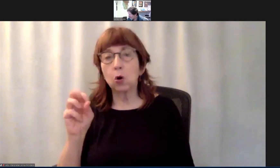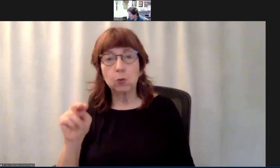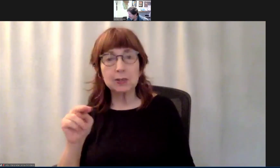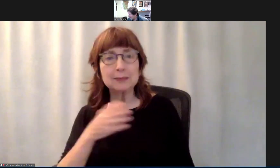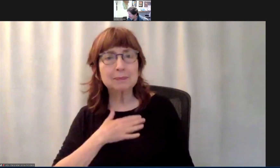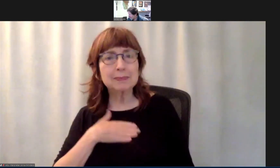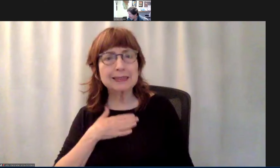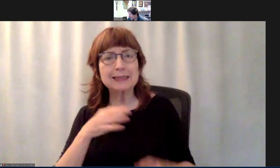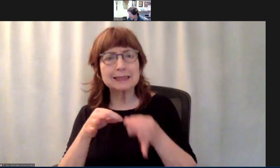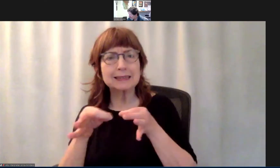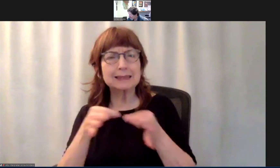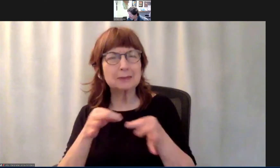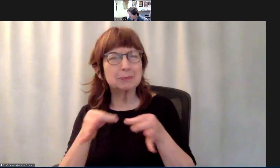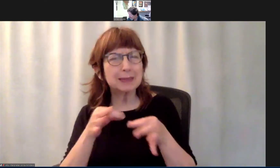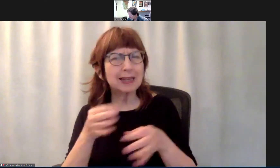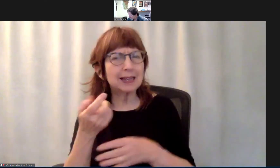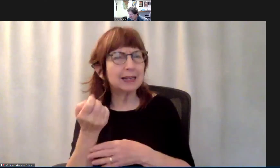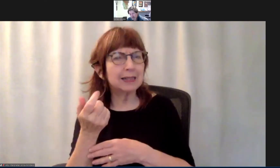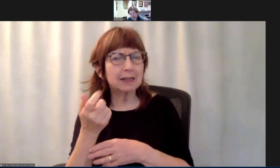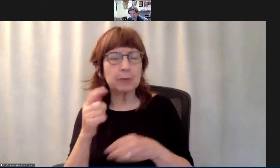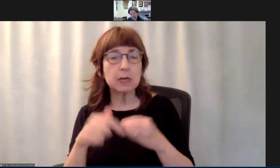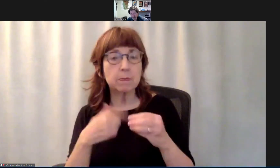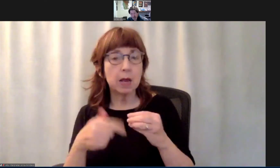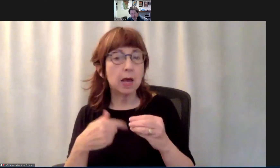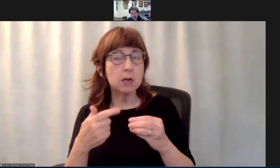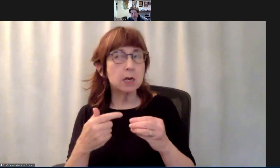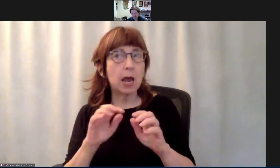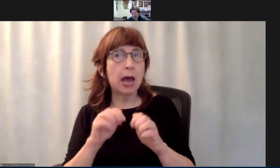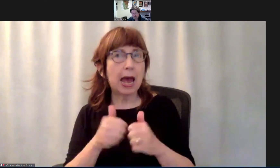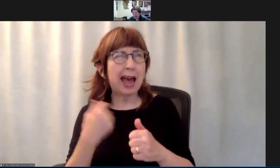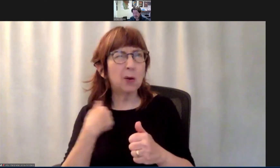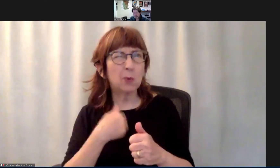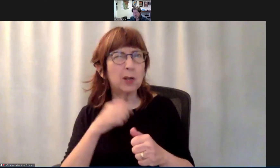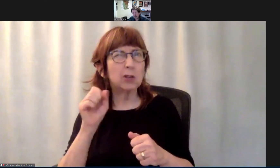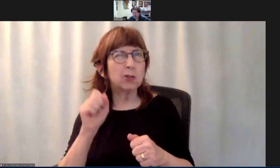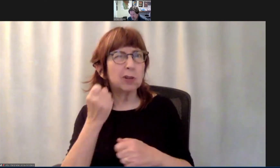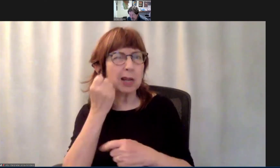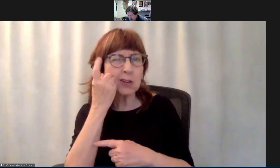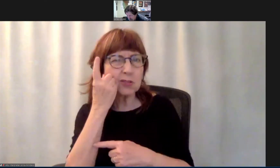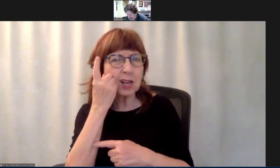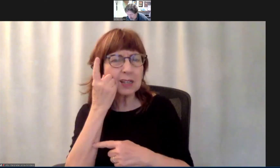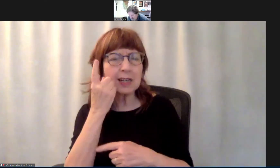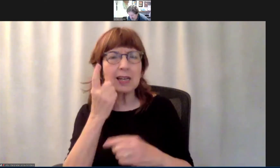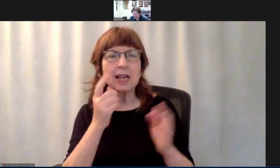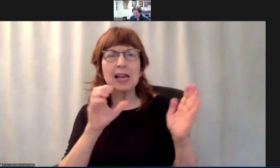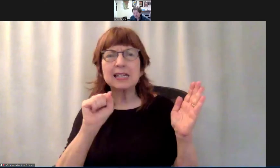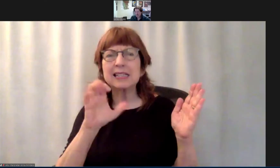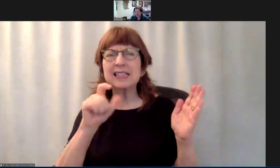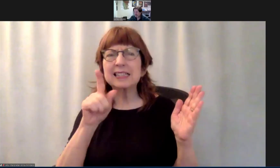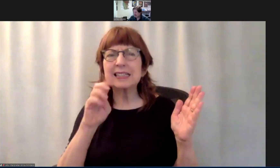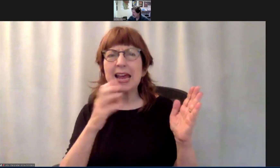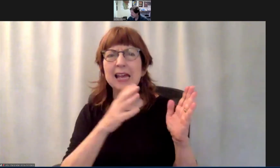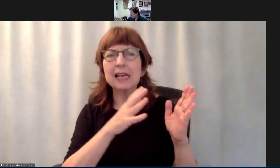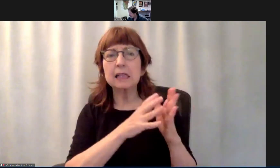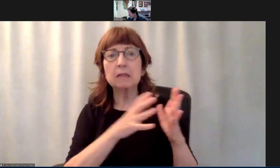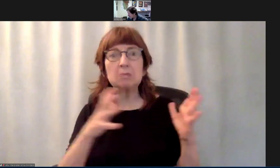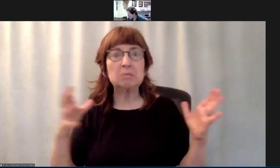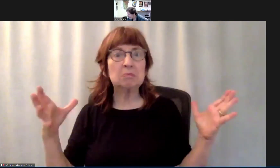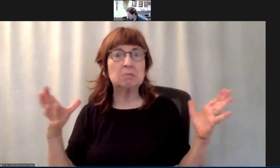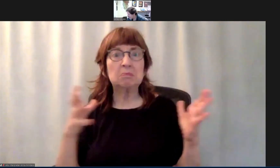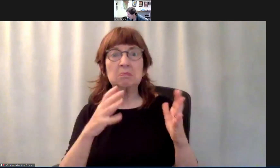a little bit about how we should understand the scale of this surge.